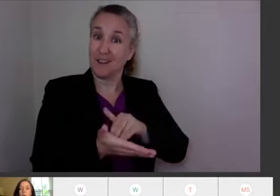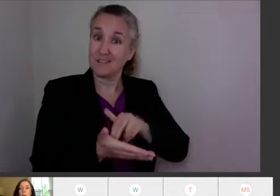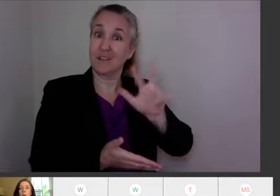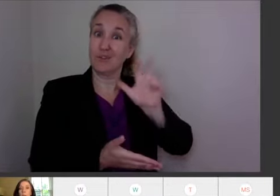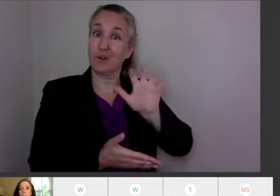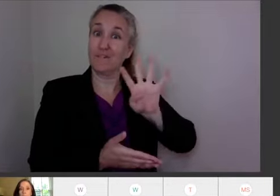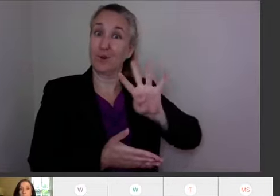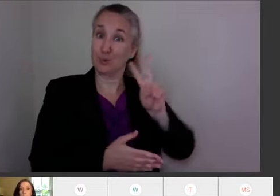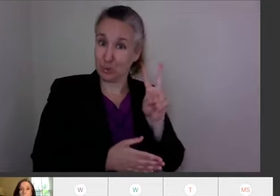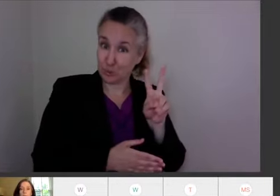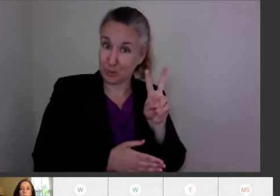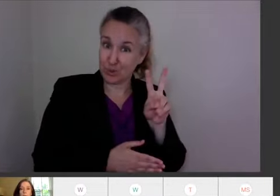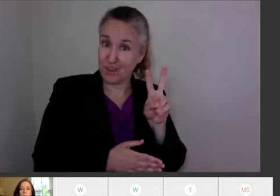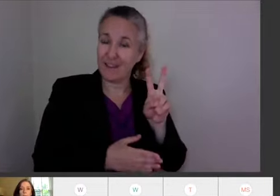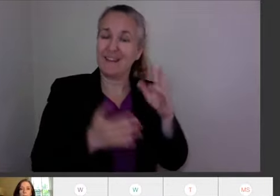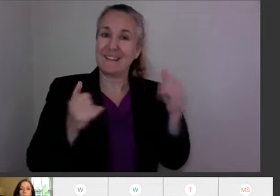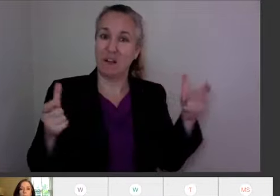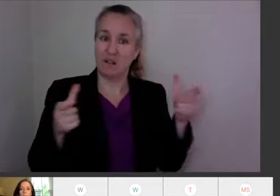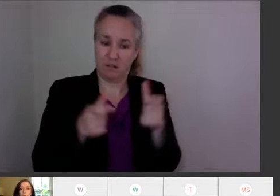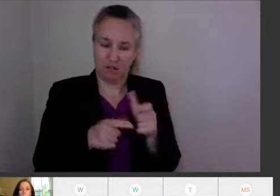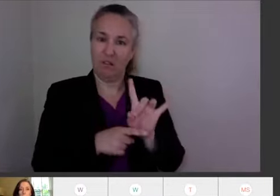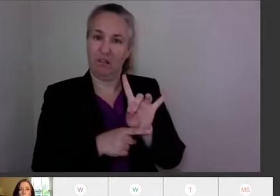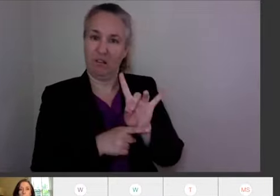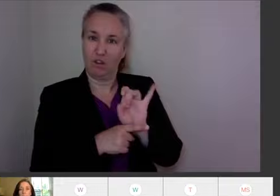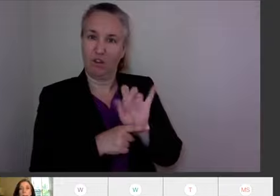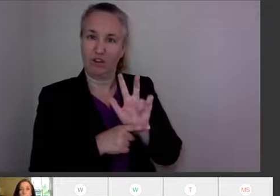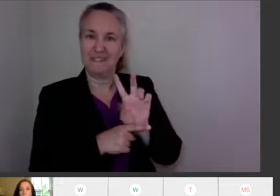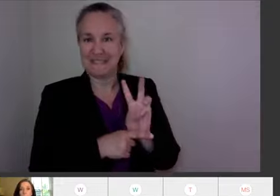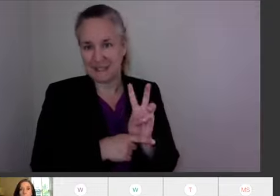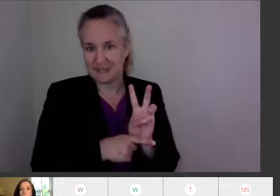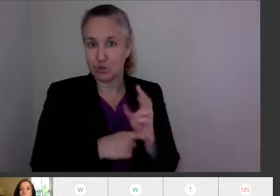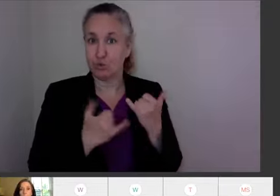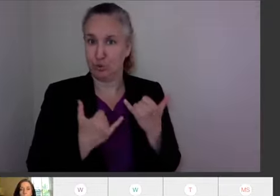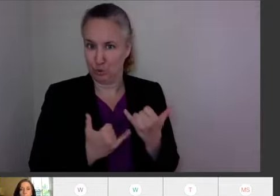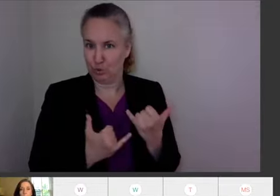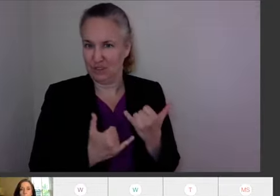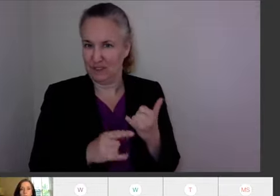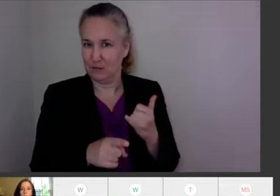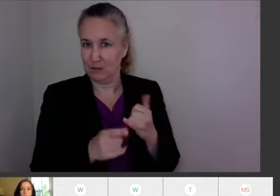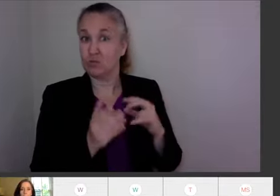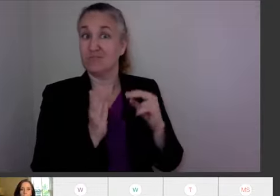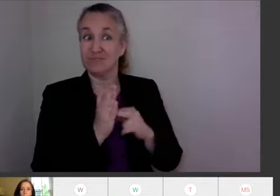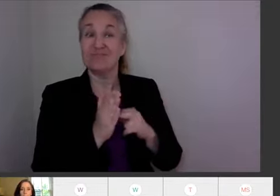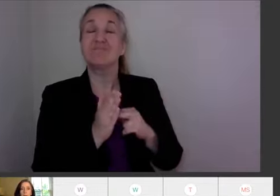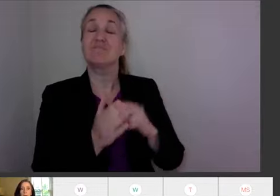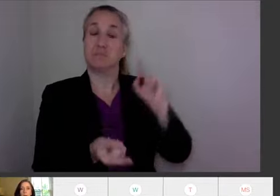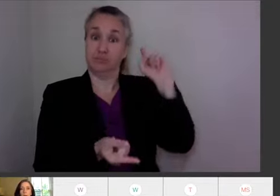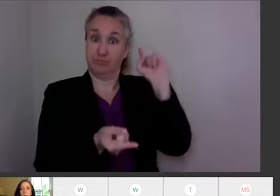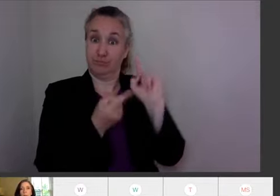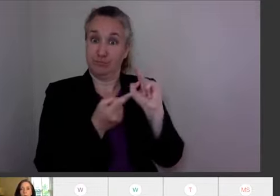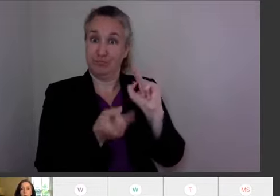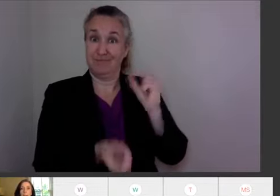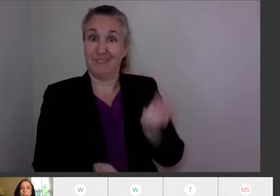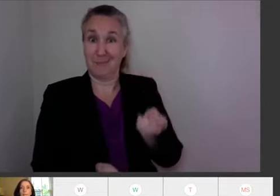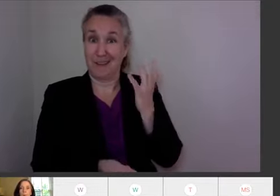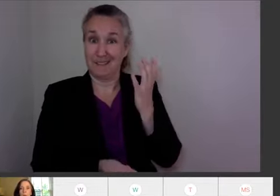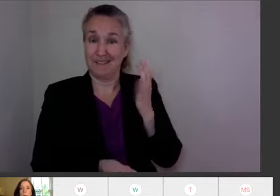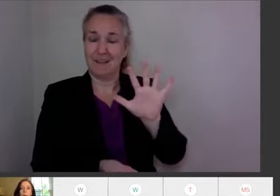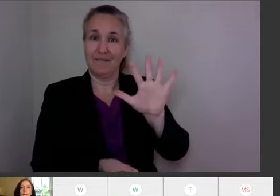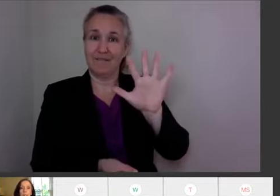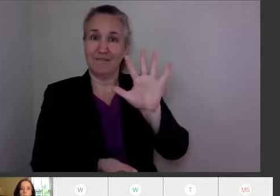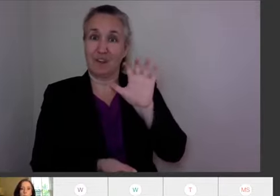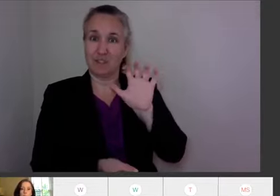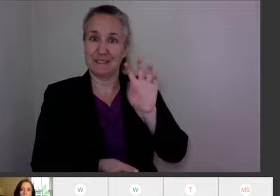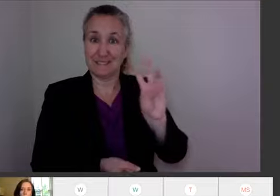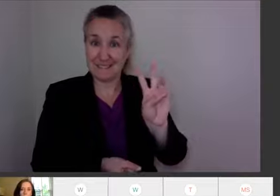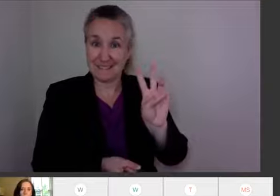1,342 to 836 today, a net decrease of 506, which is a